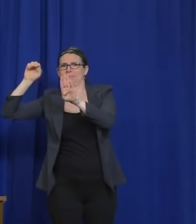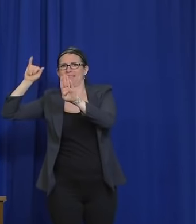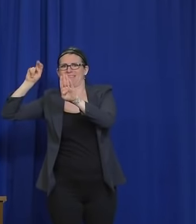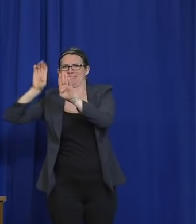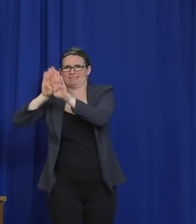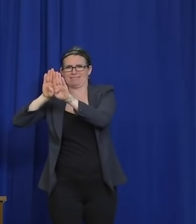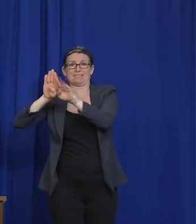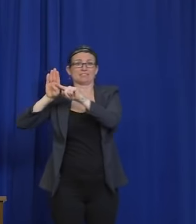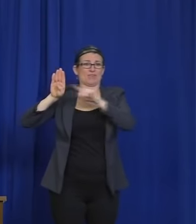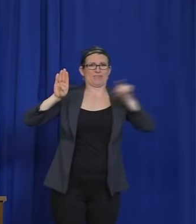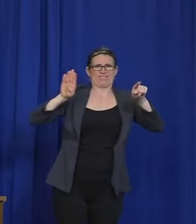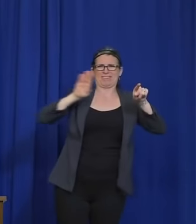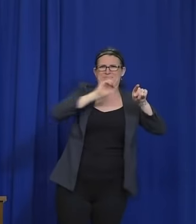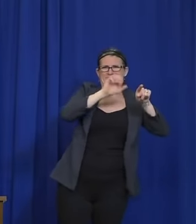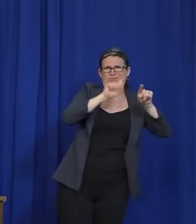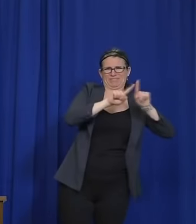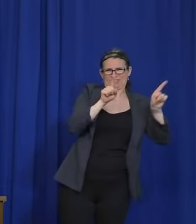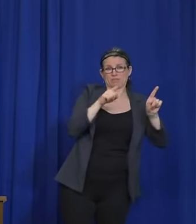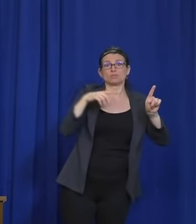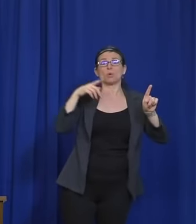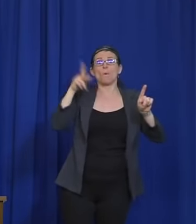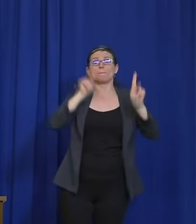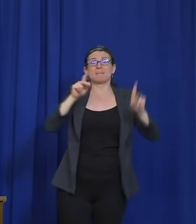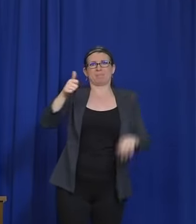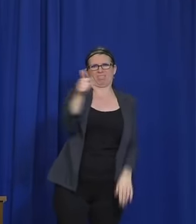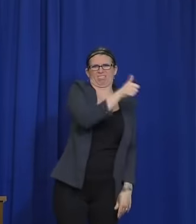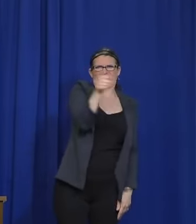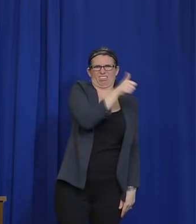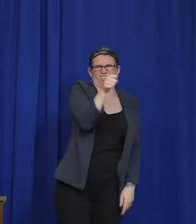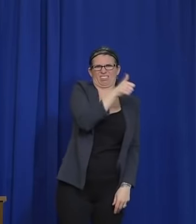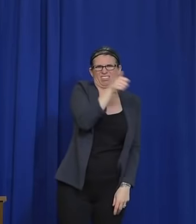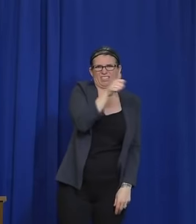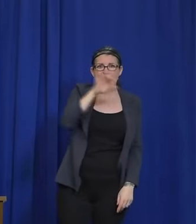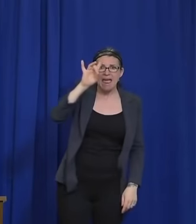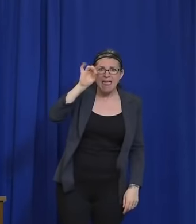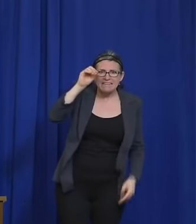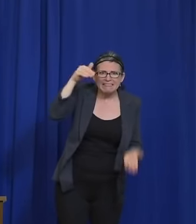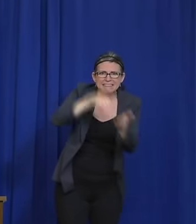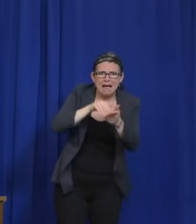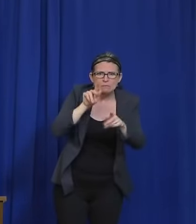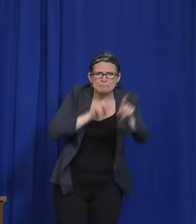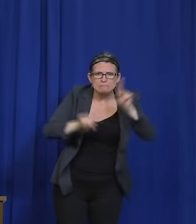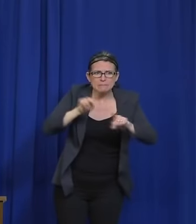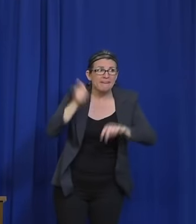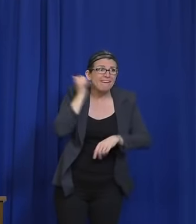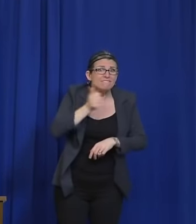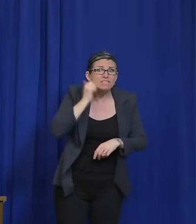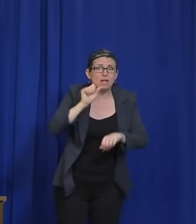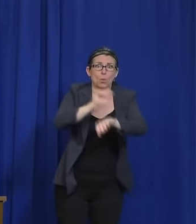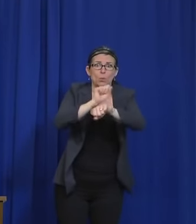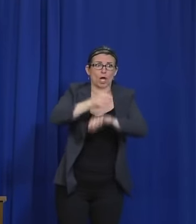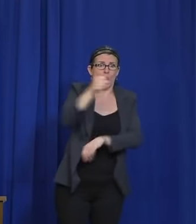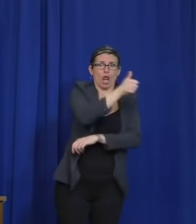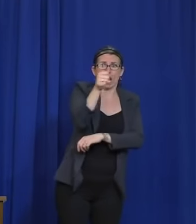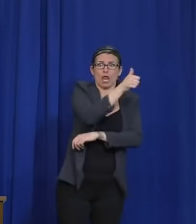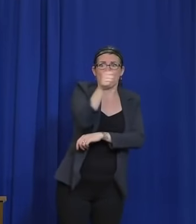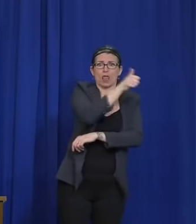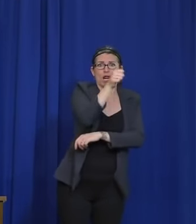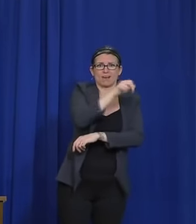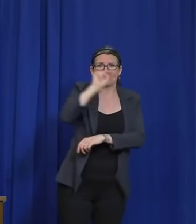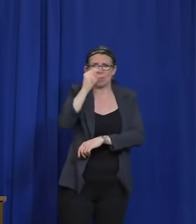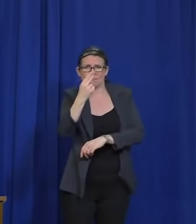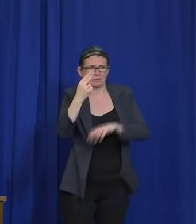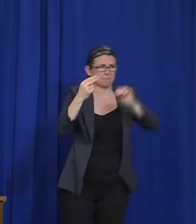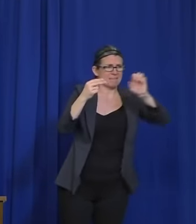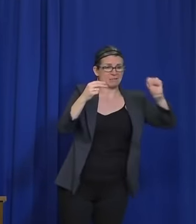area. And Governor Baker added that 20,000 people commute from Massachusetts into New Hampshire every day. We don't have that